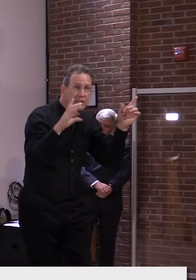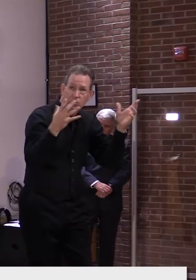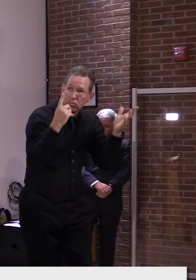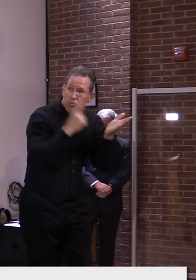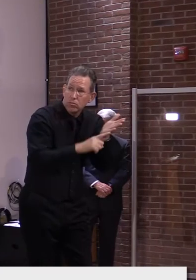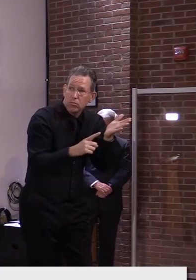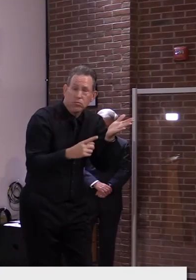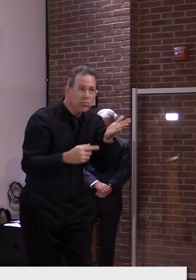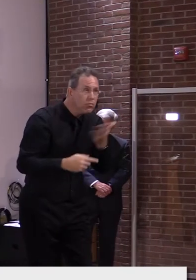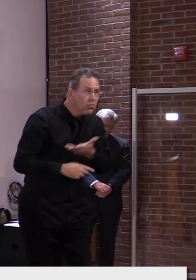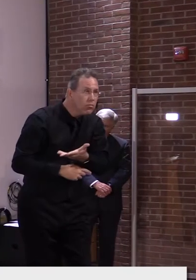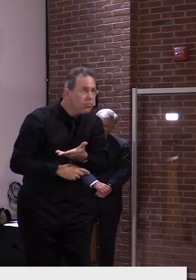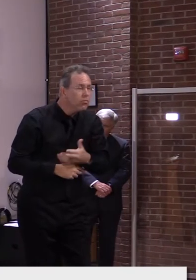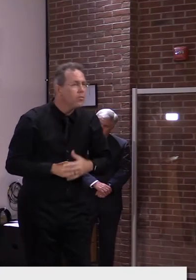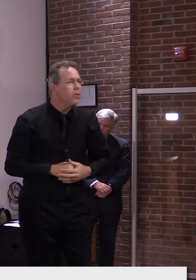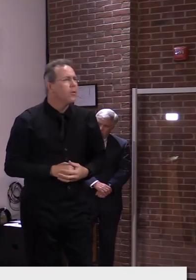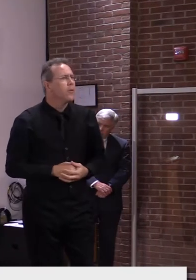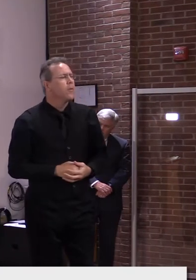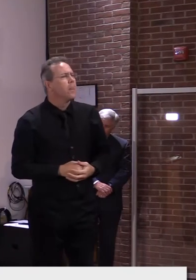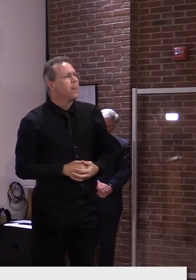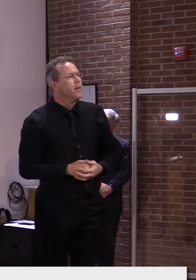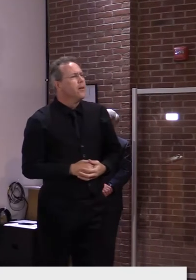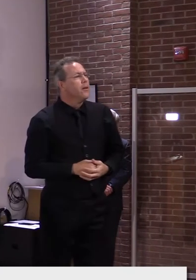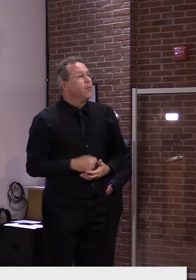Thus far, no, because